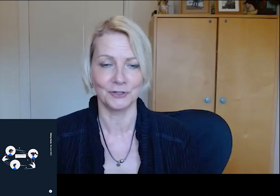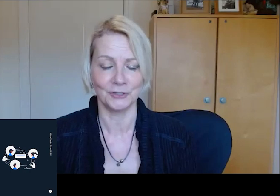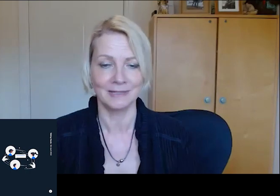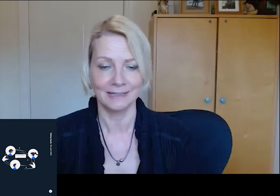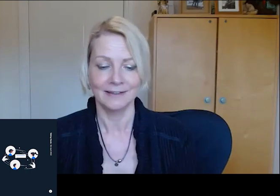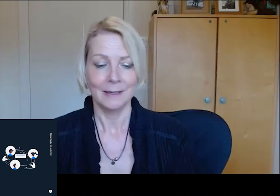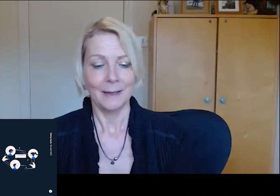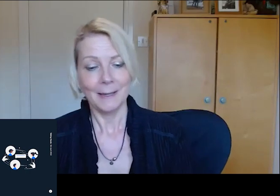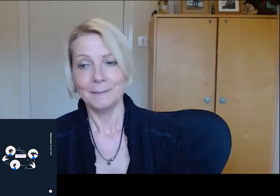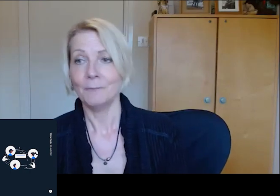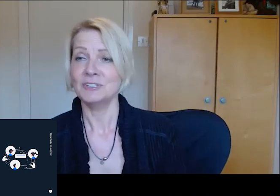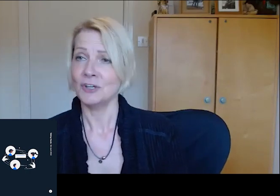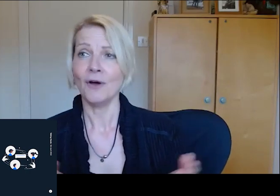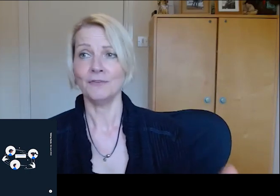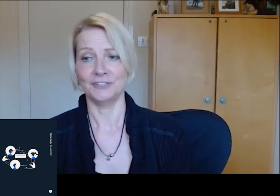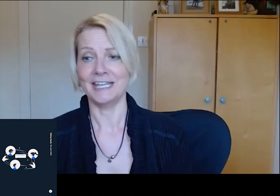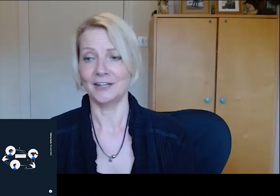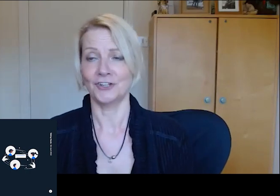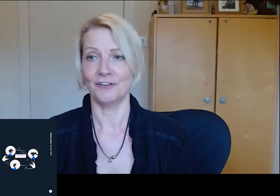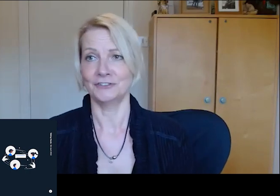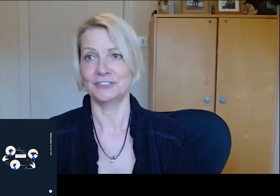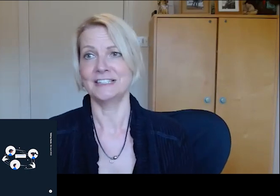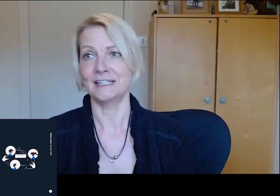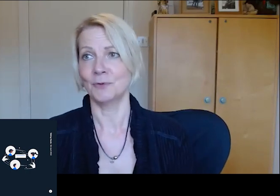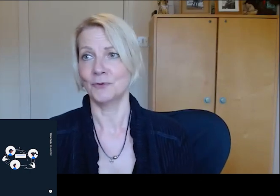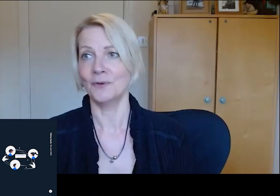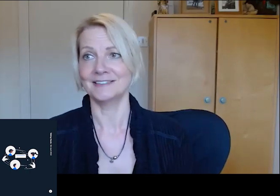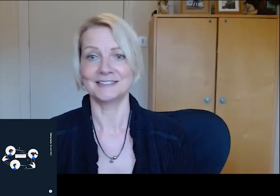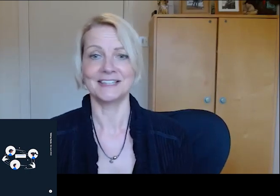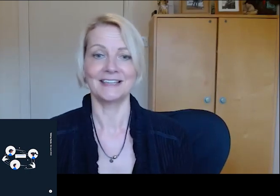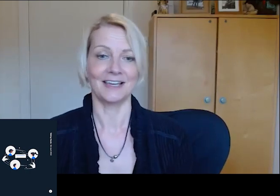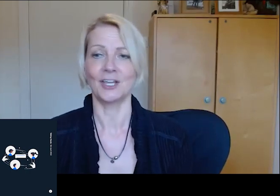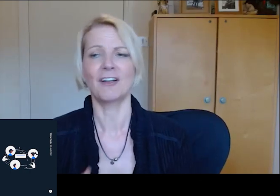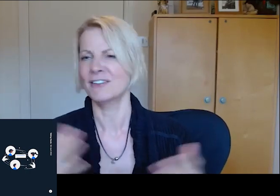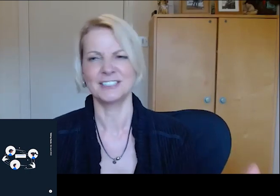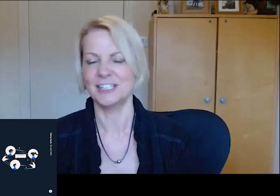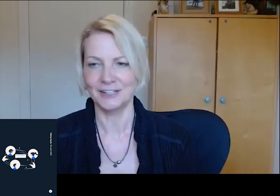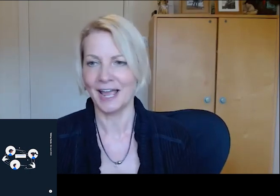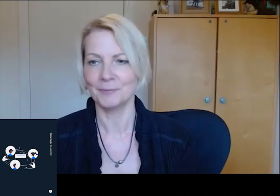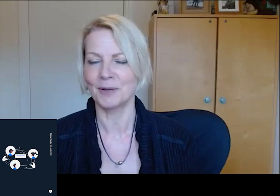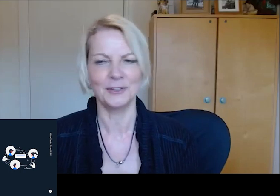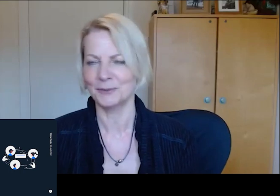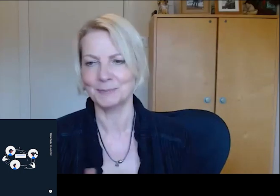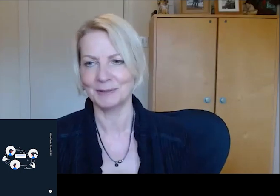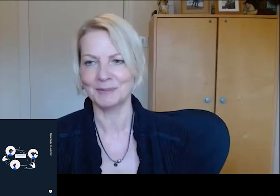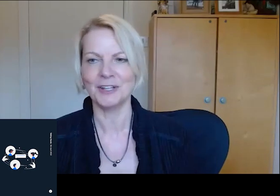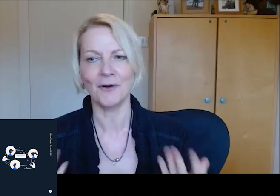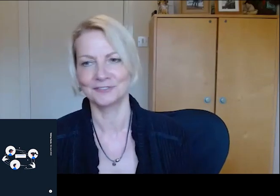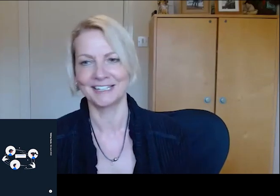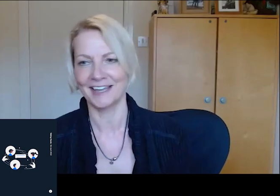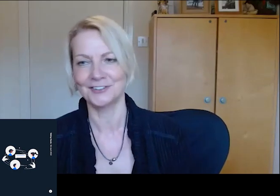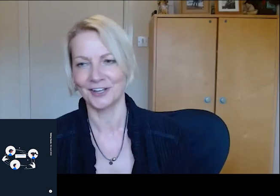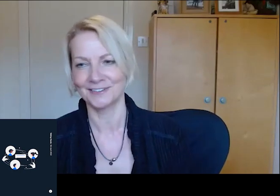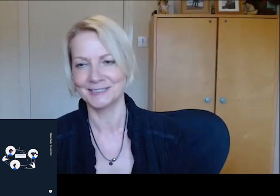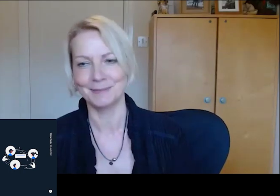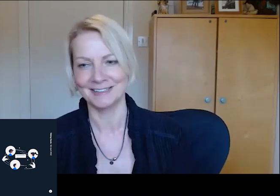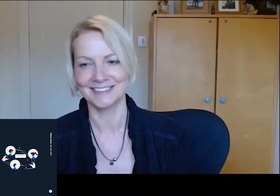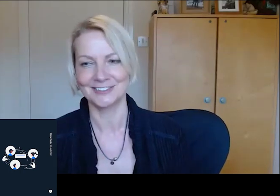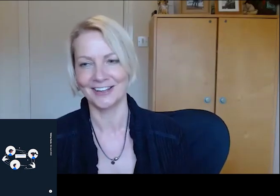you. We don't often get a chance to see you all and to say thank you. I can't see you now, but you know what I mean. We don't often get a chance to be in touch like